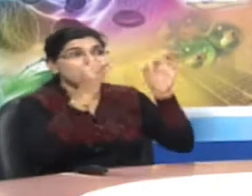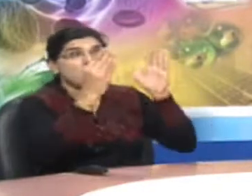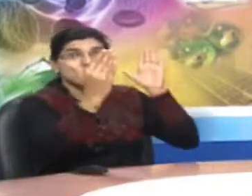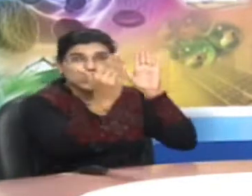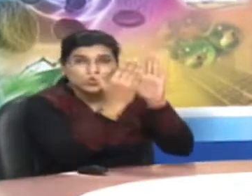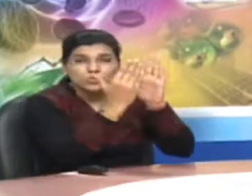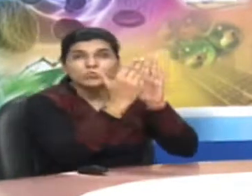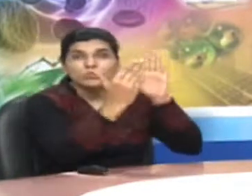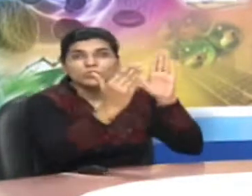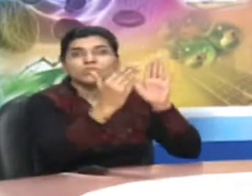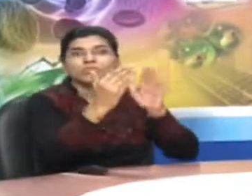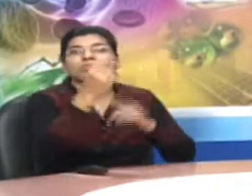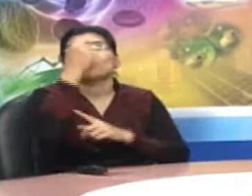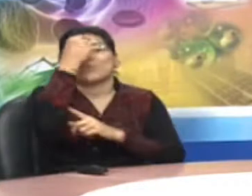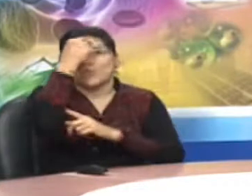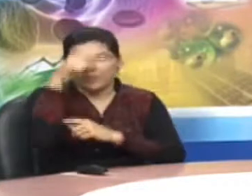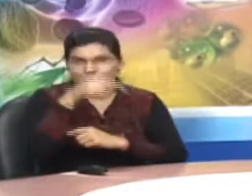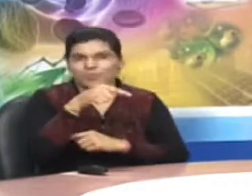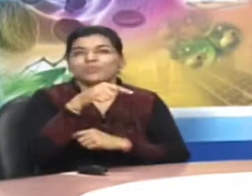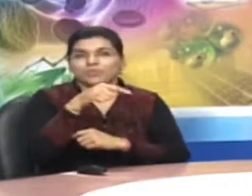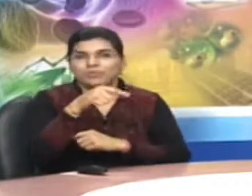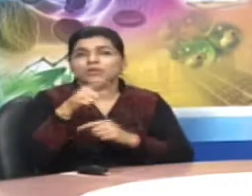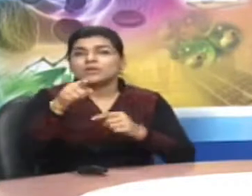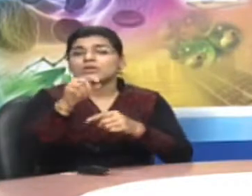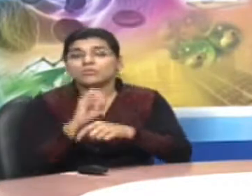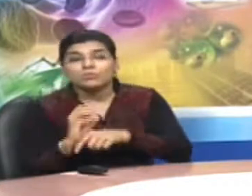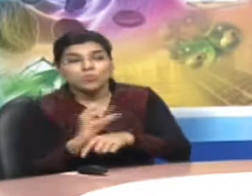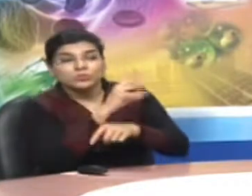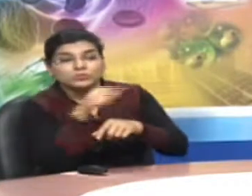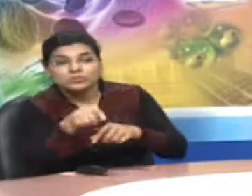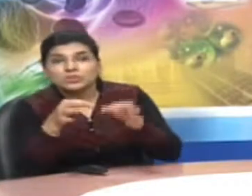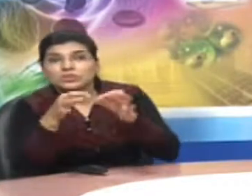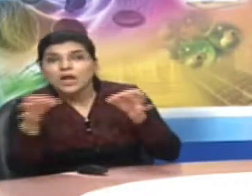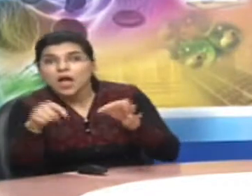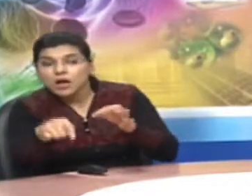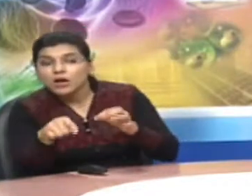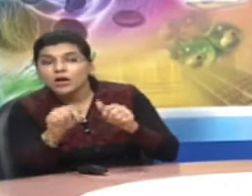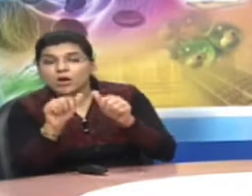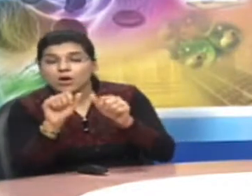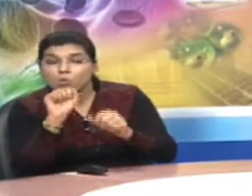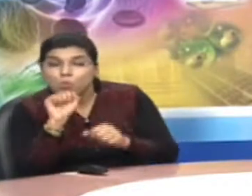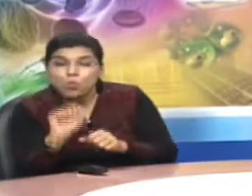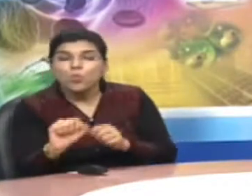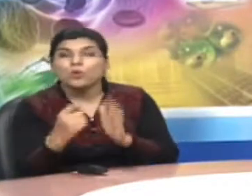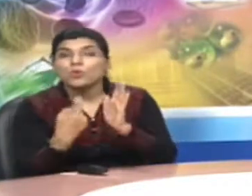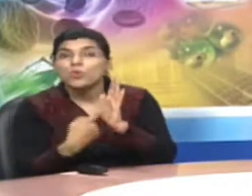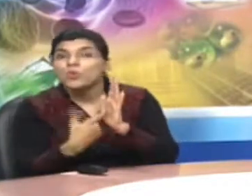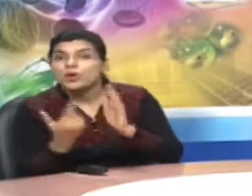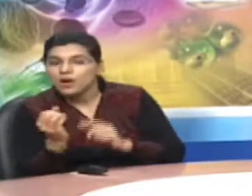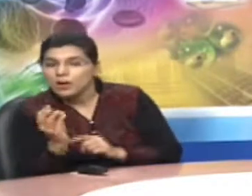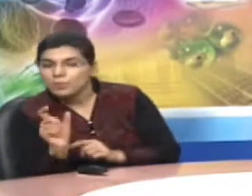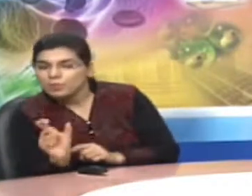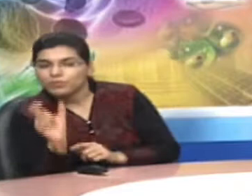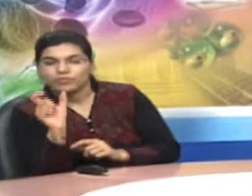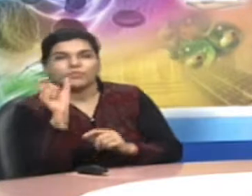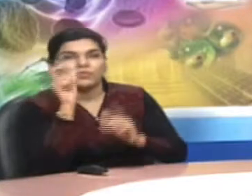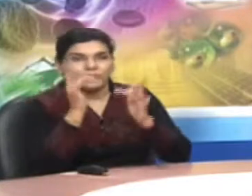projected, you know that when it is projected, the slide doesn't blur. You make it large